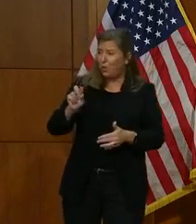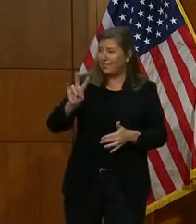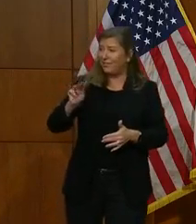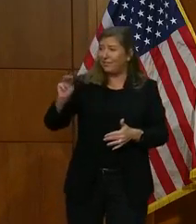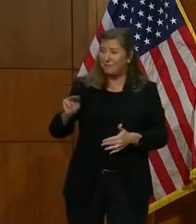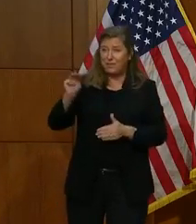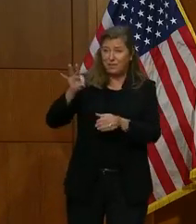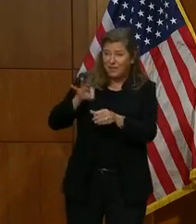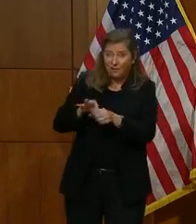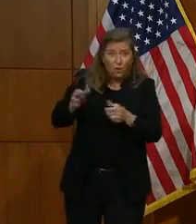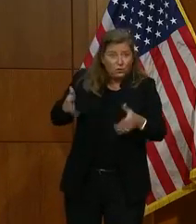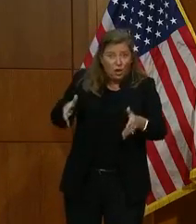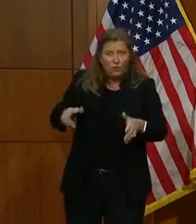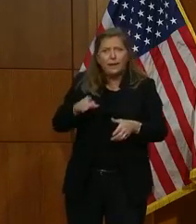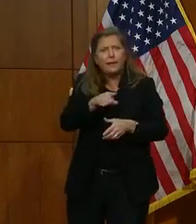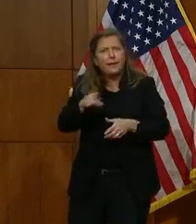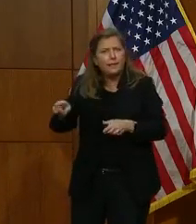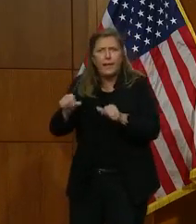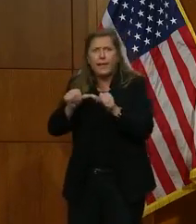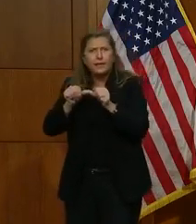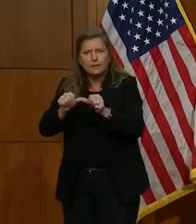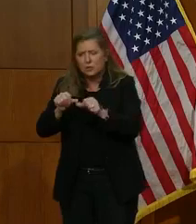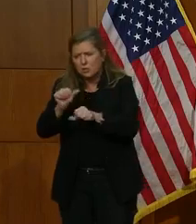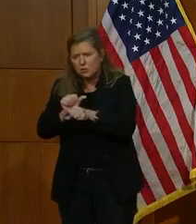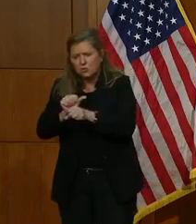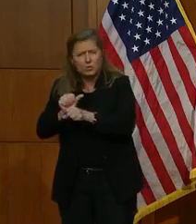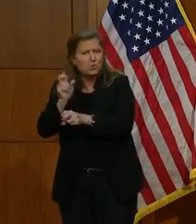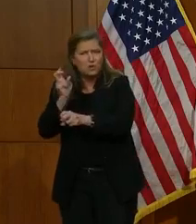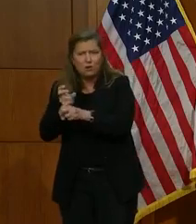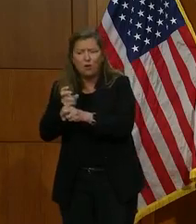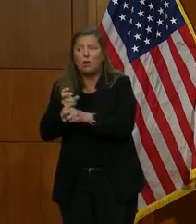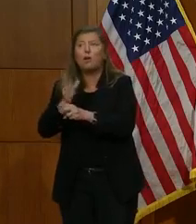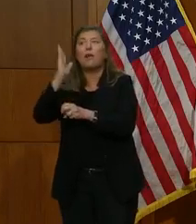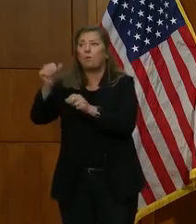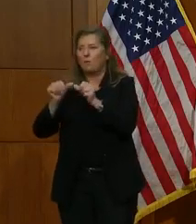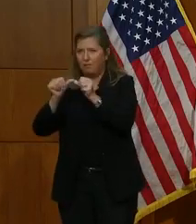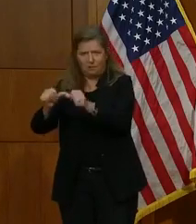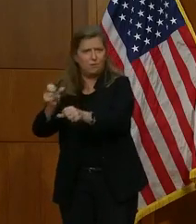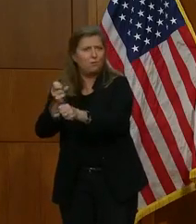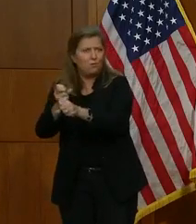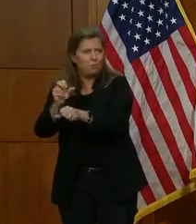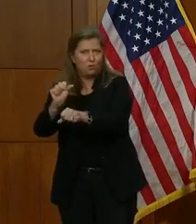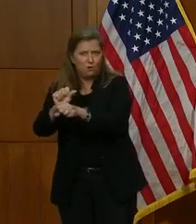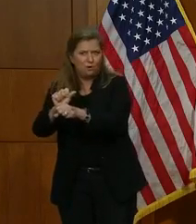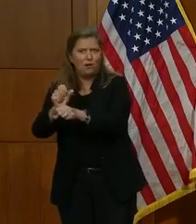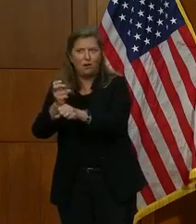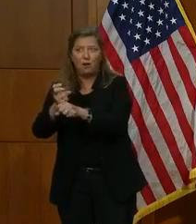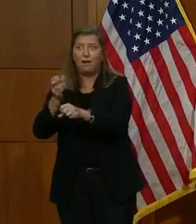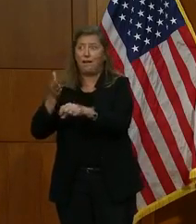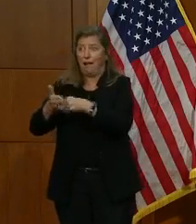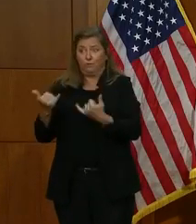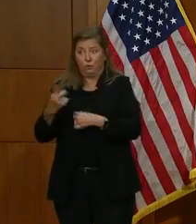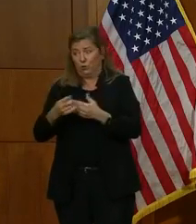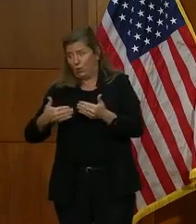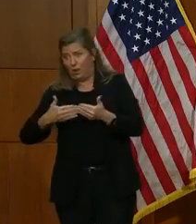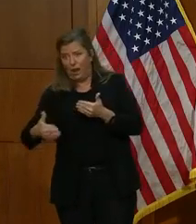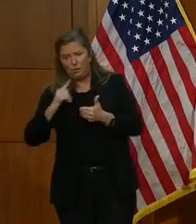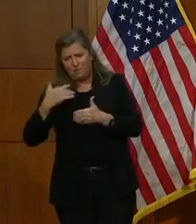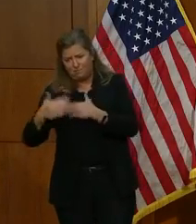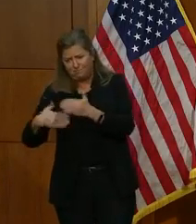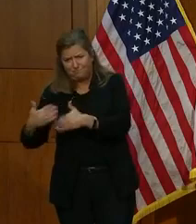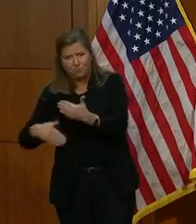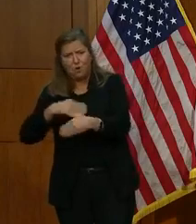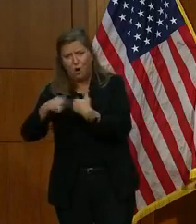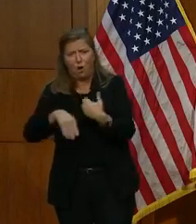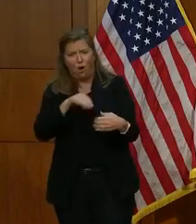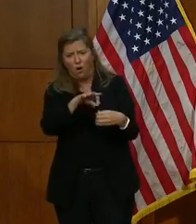already cast. They continue to work hard and will continue to work hard even after today to process